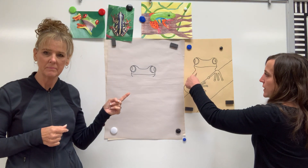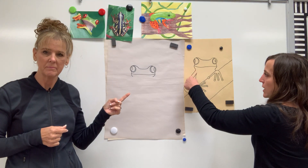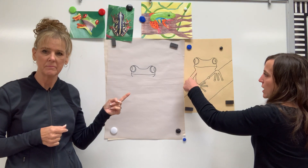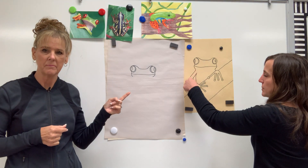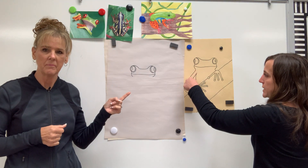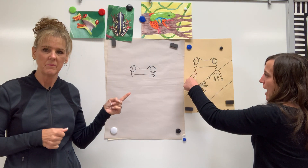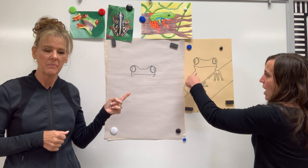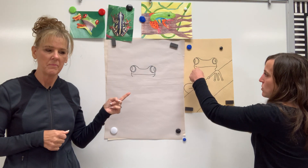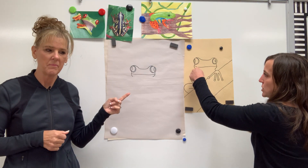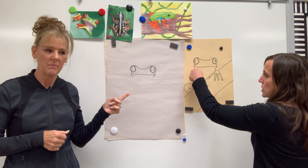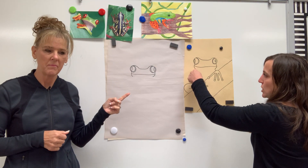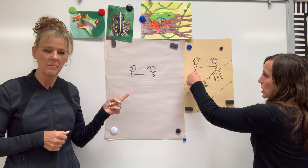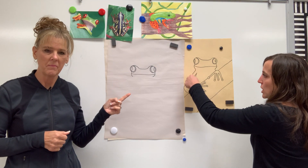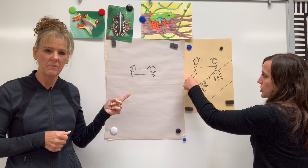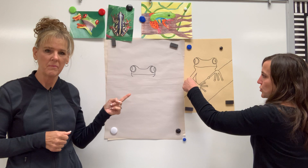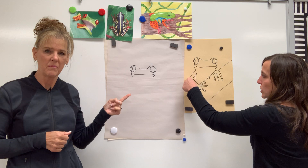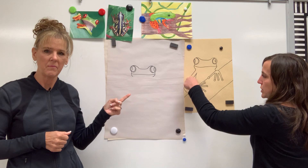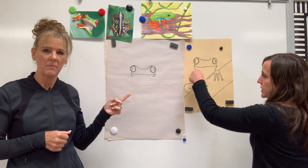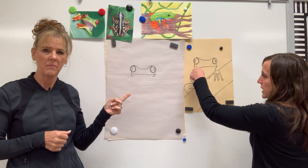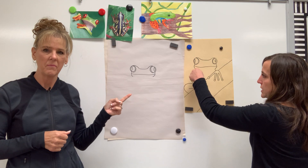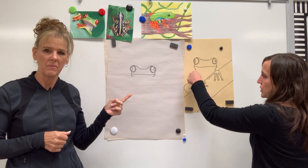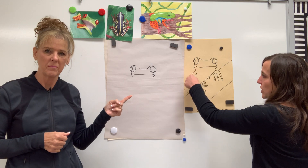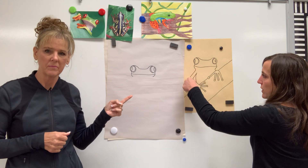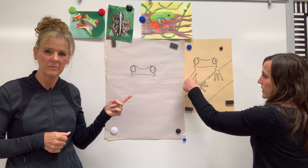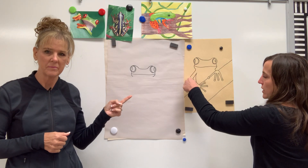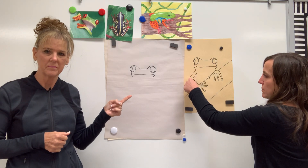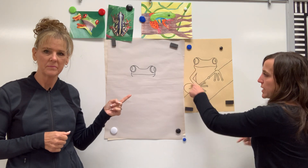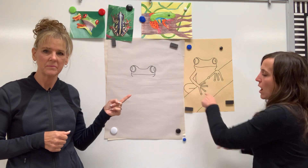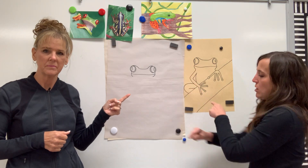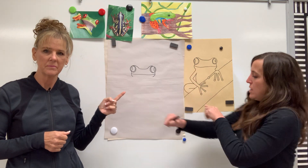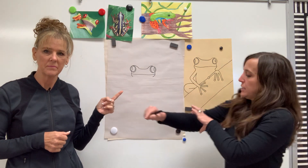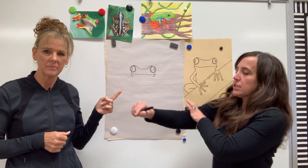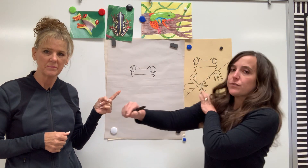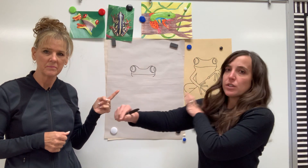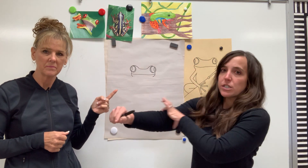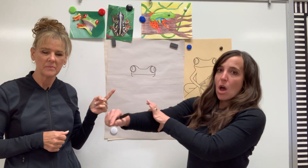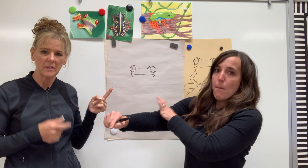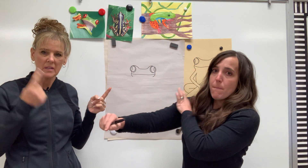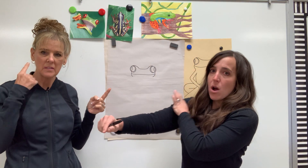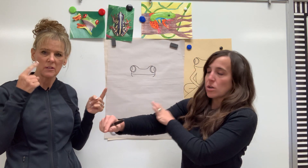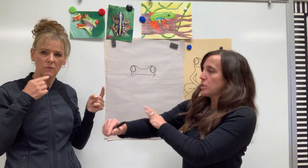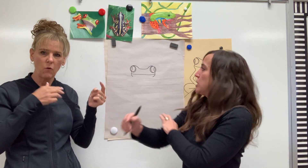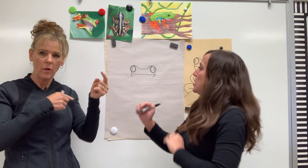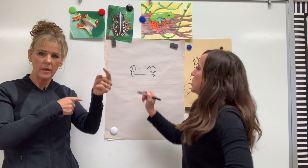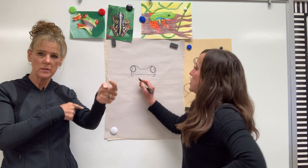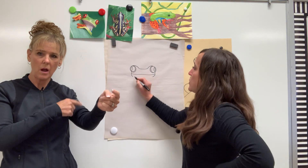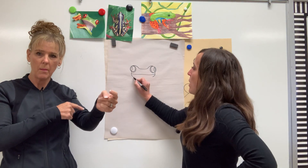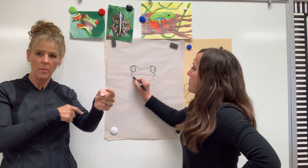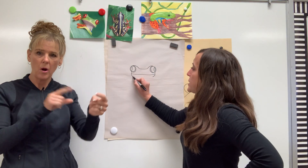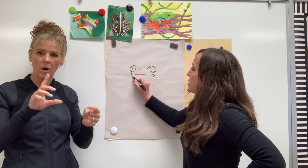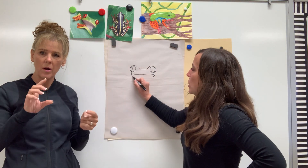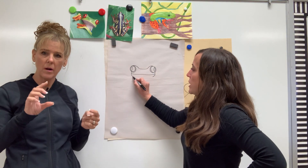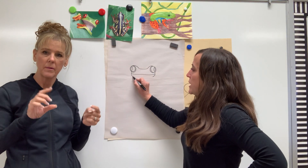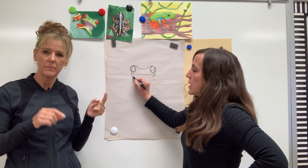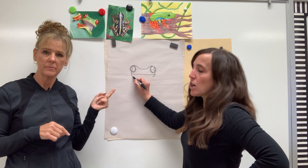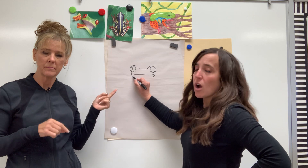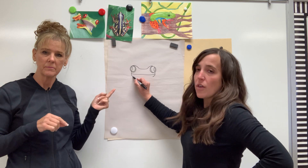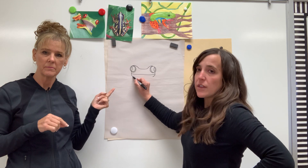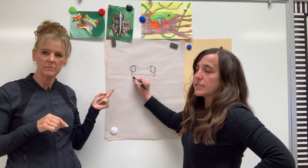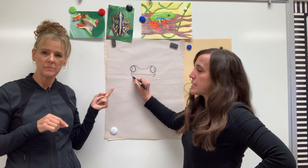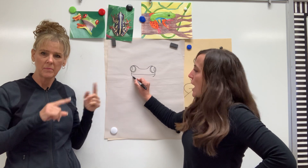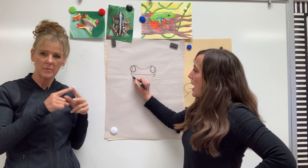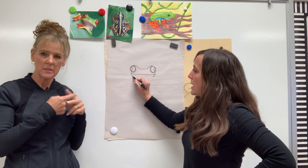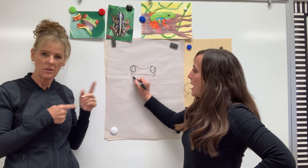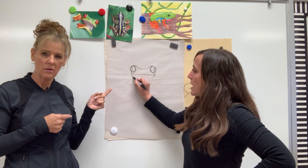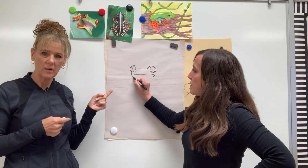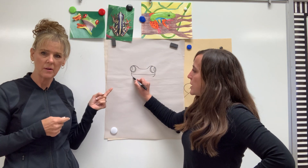slanted line that comes out, a short slanted straight line that comes out. This is for the top part. So I'm gonna start here on